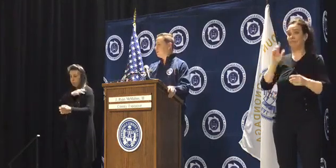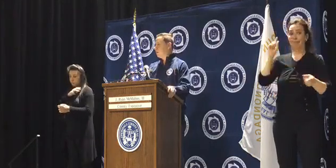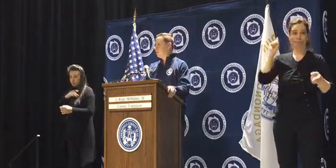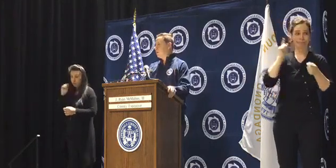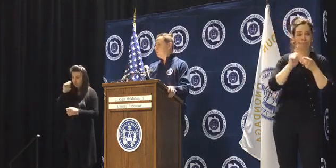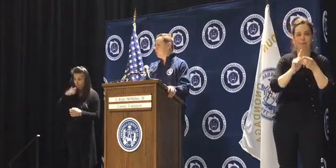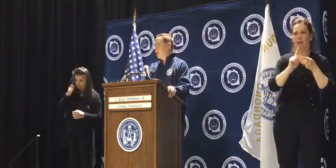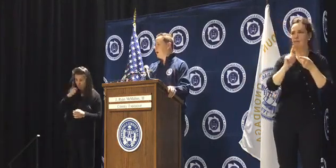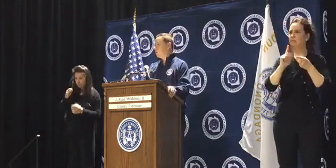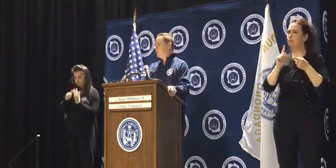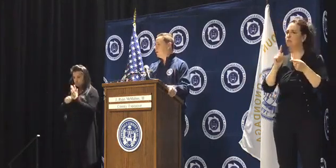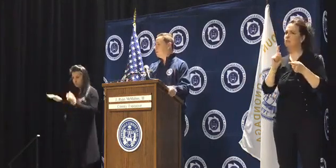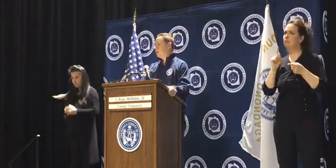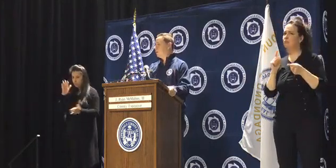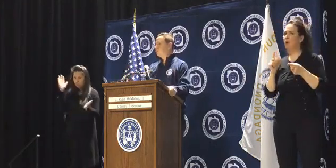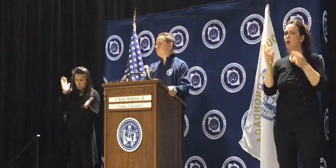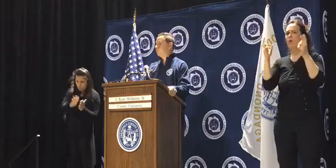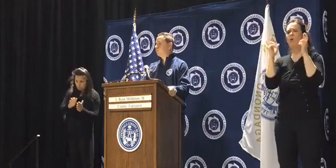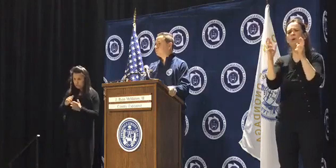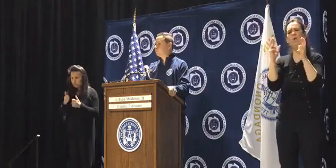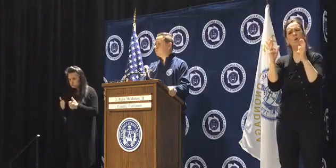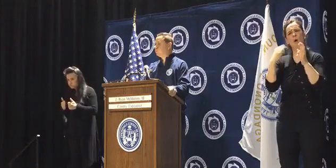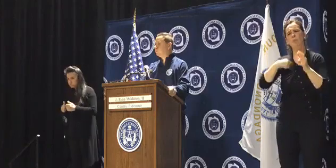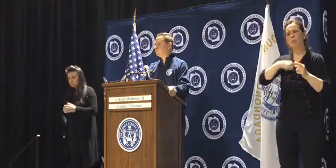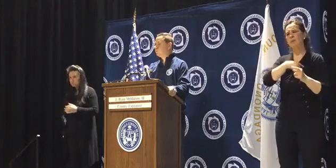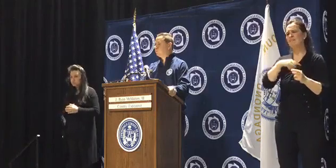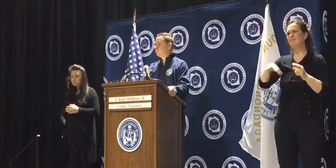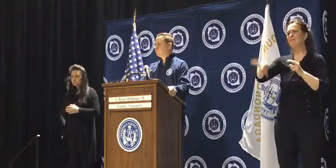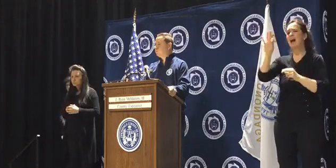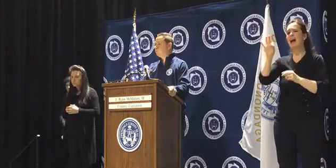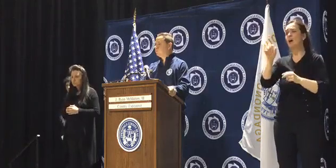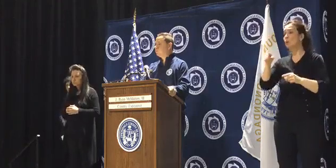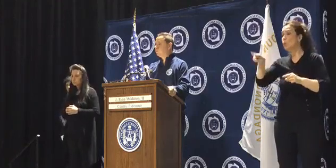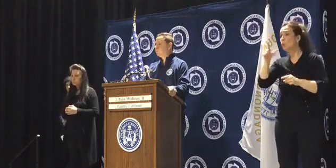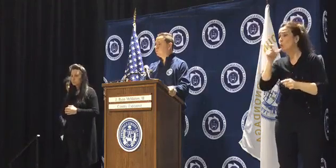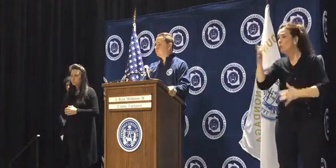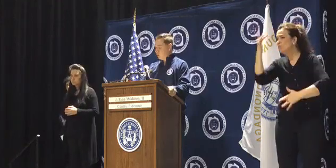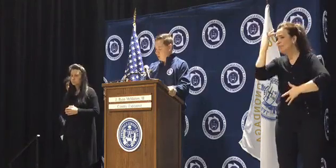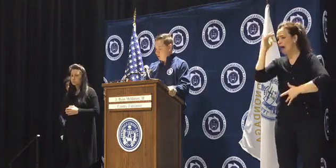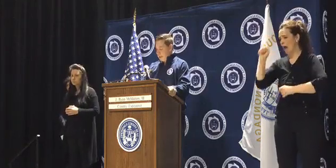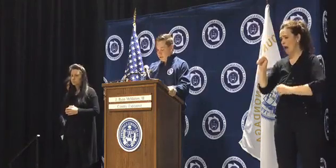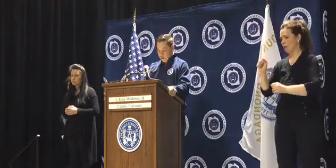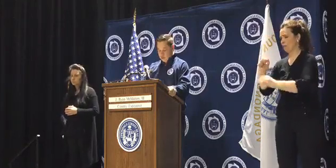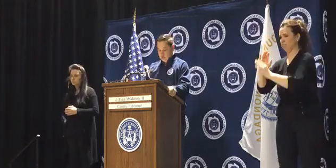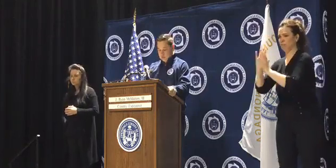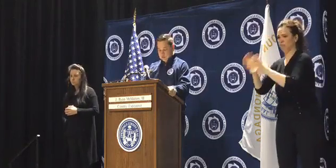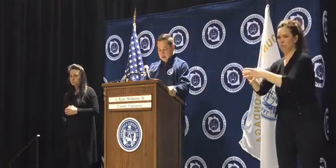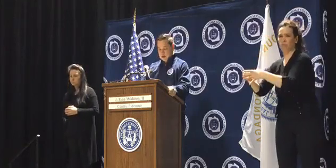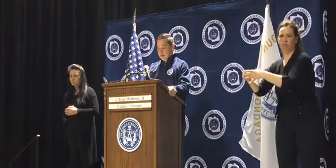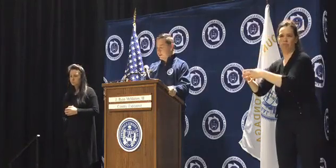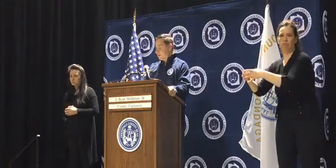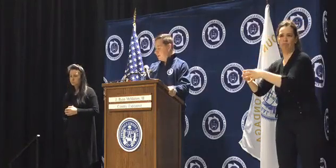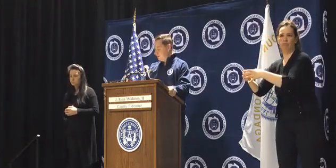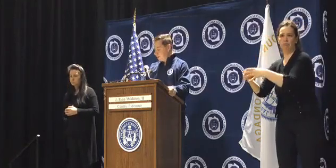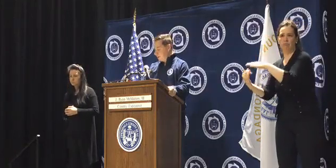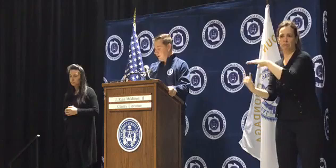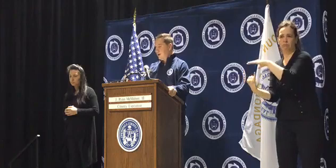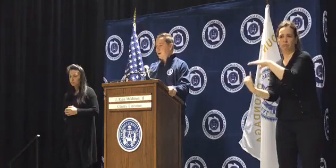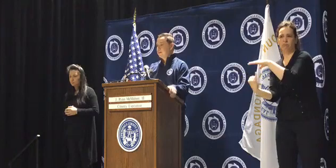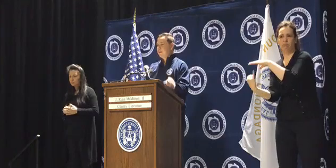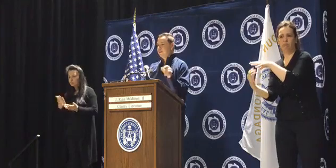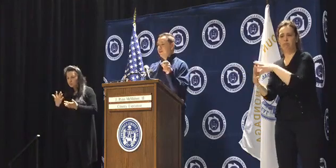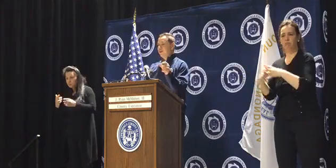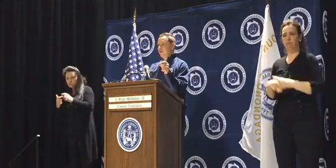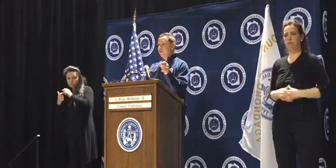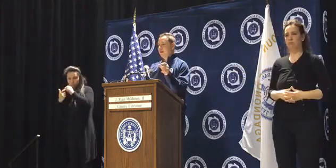sick. Maybe we're not. Data will tell. Did you just beat me to my question? What's the good news today? That's good news. And I got to tell you, there's,